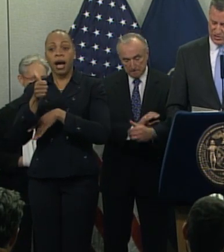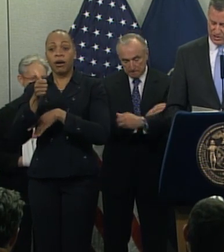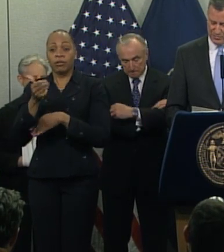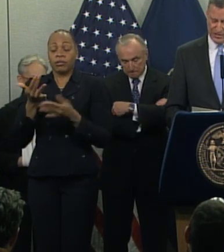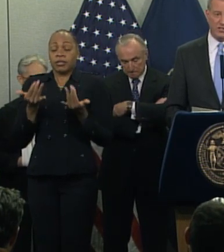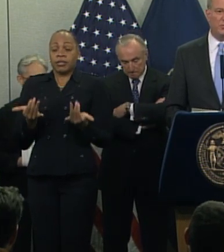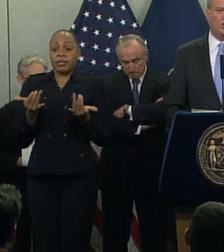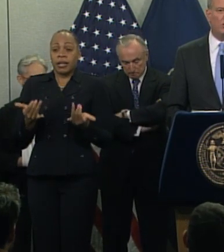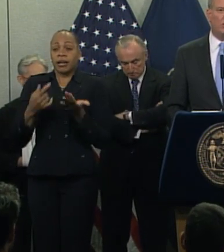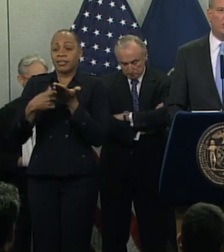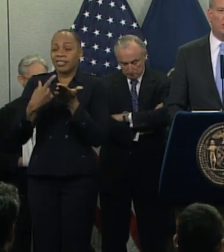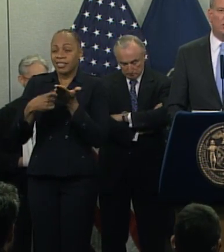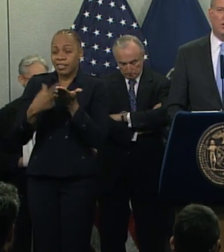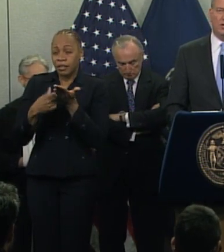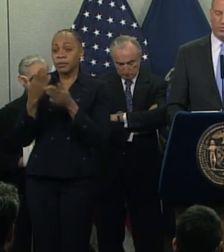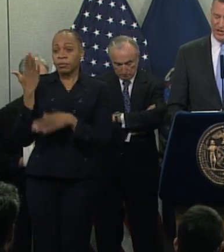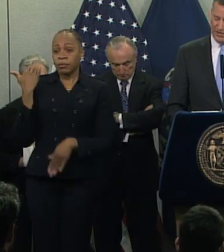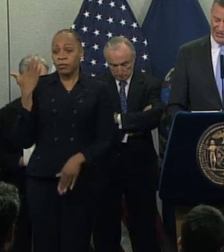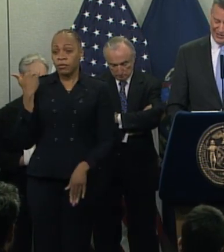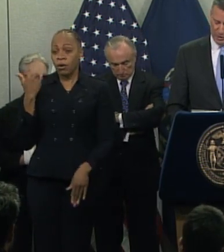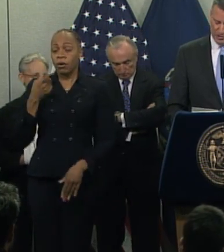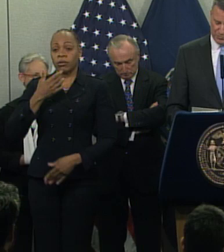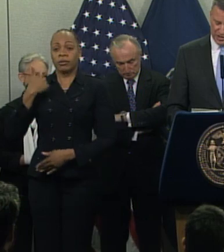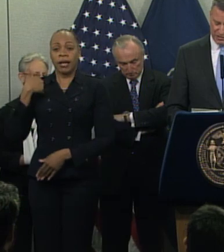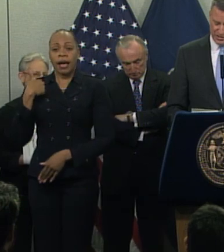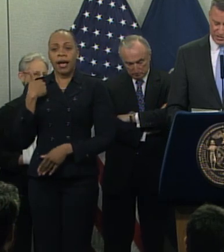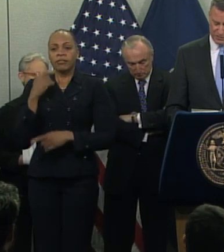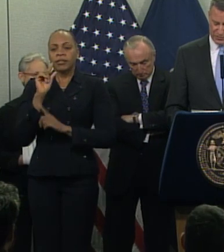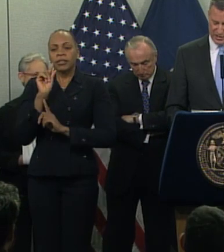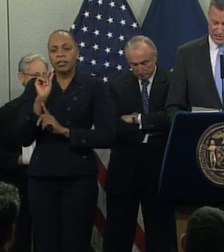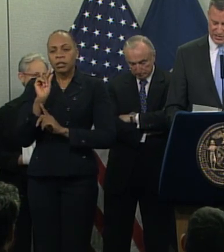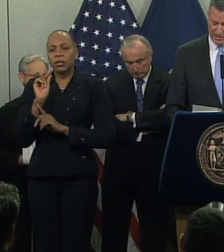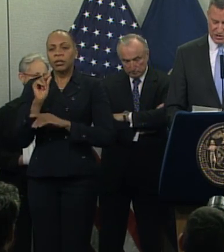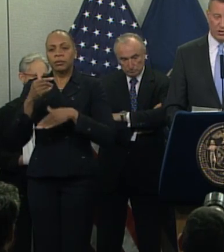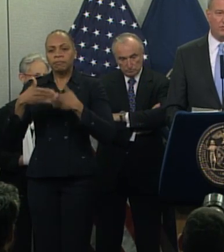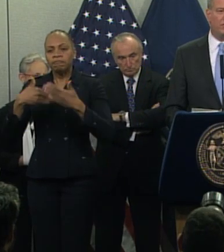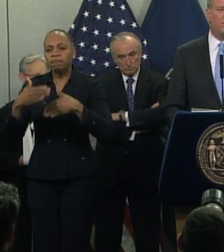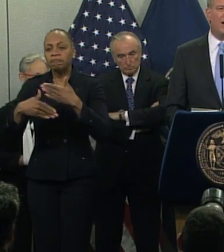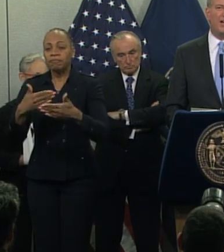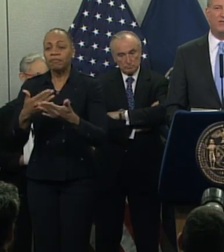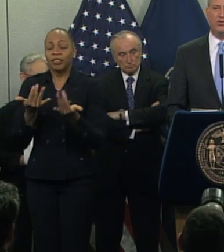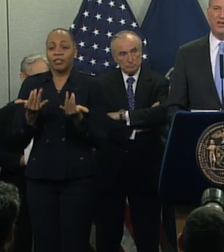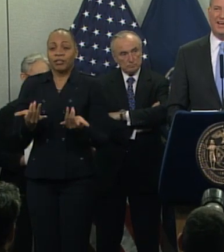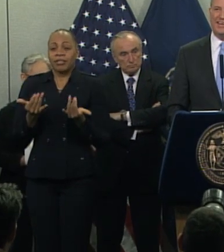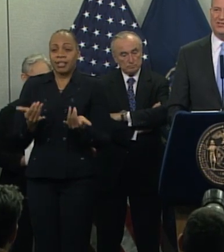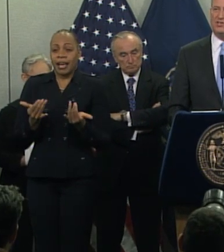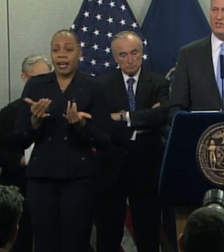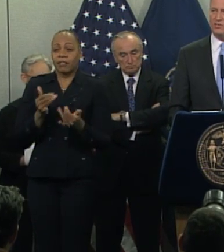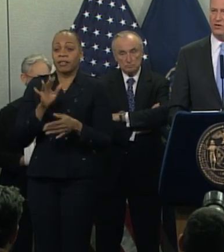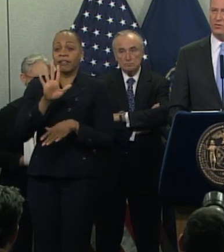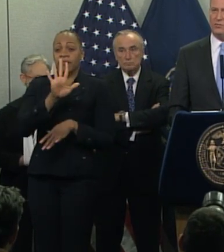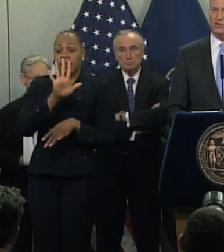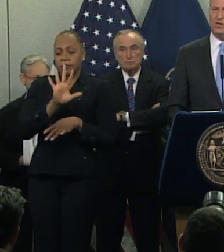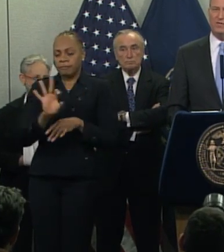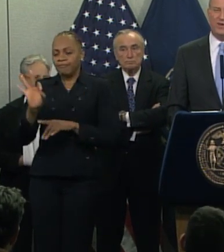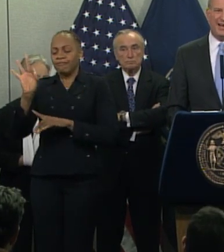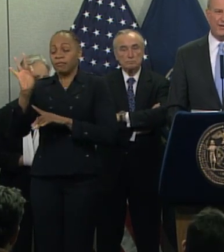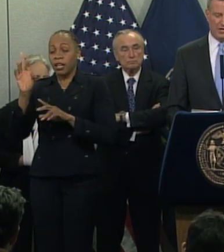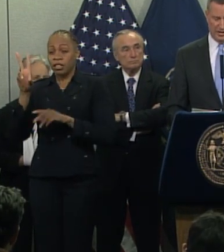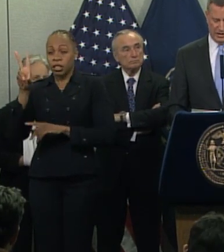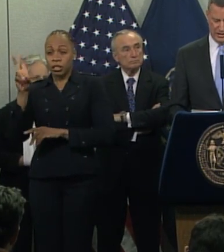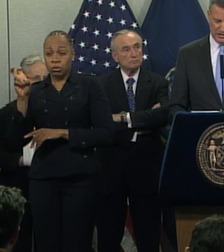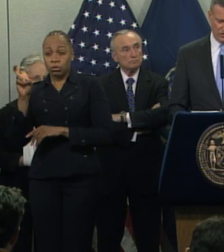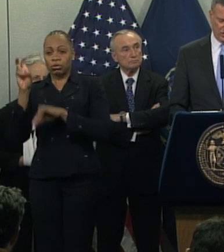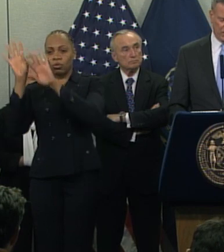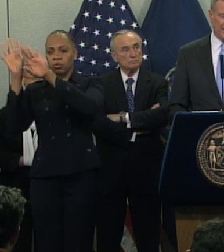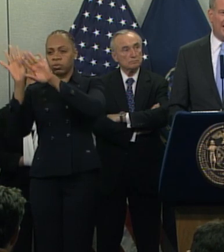now, we talked about this a little bit earlier. We have a little bit of progress here. The forecast is now calling for 5 to 9 inches of snow, between 5